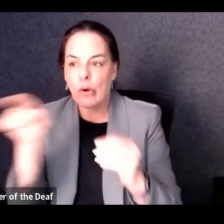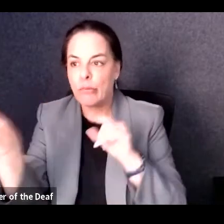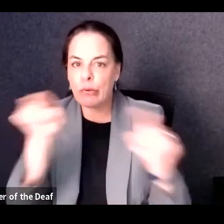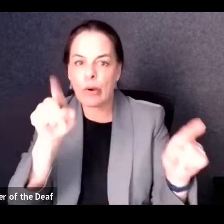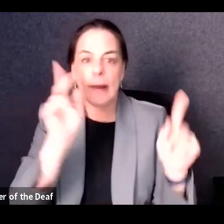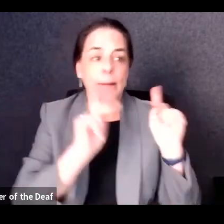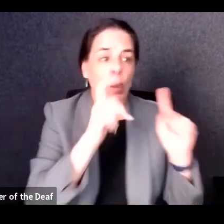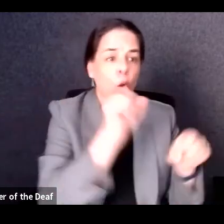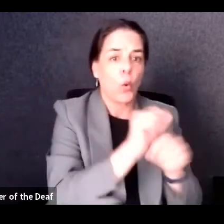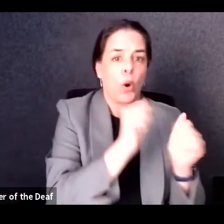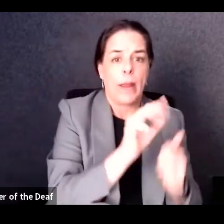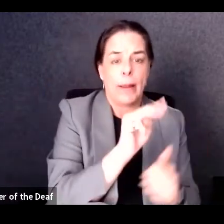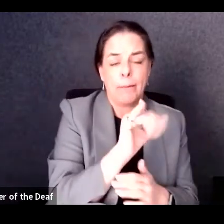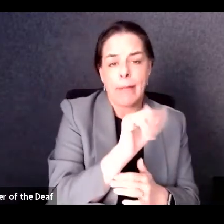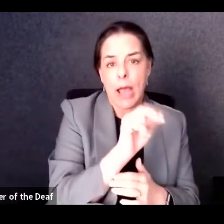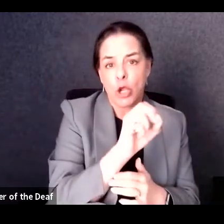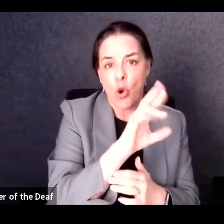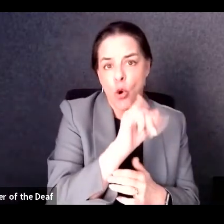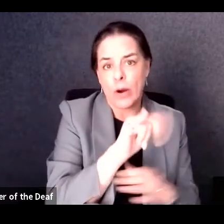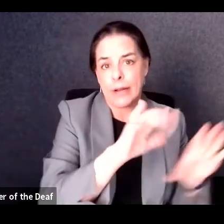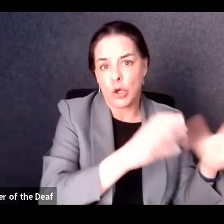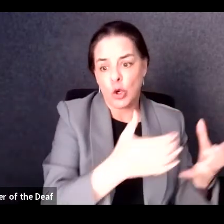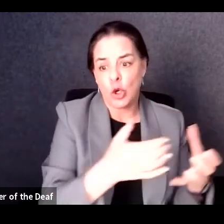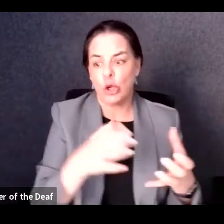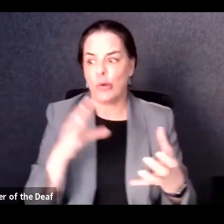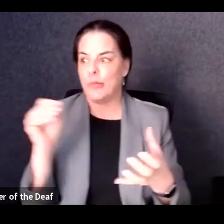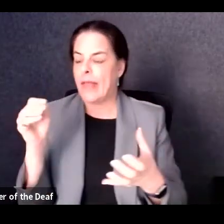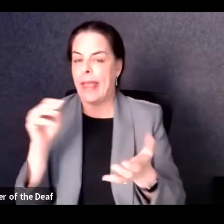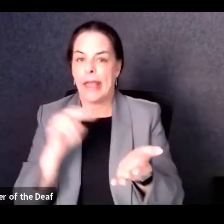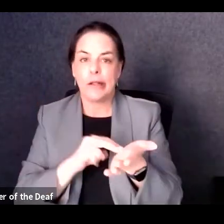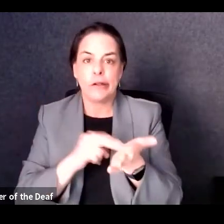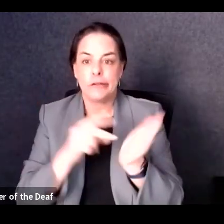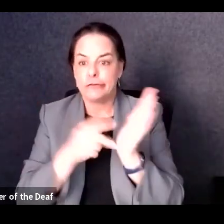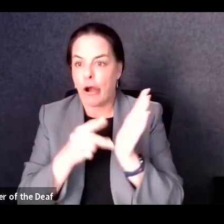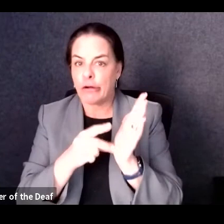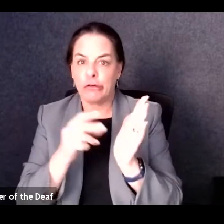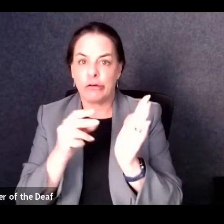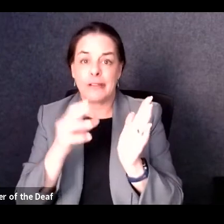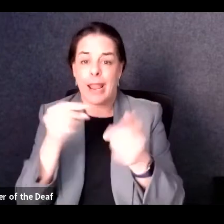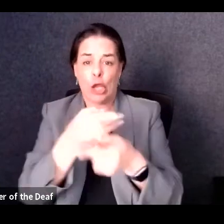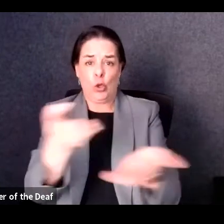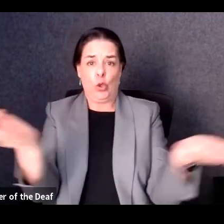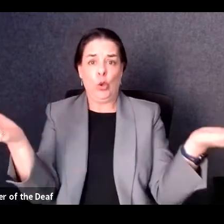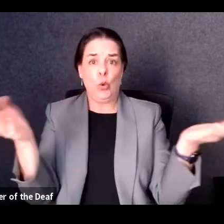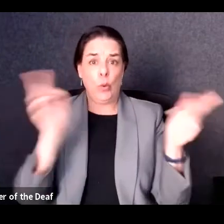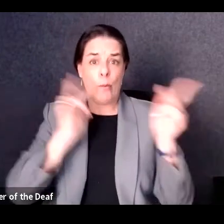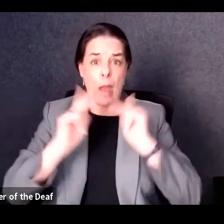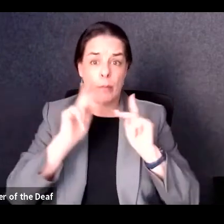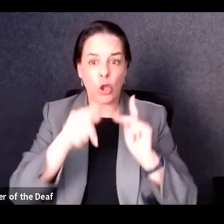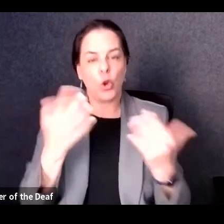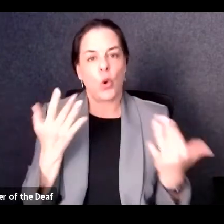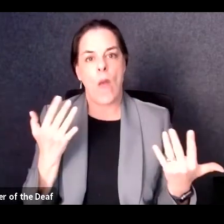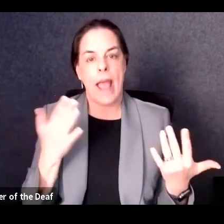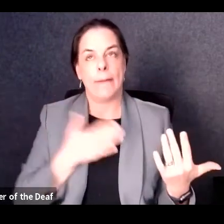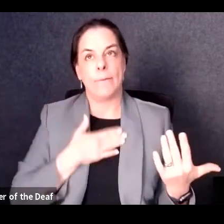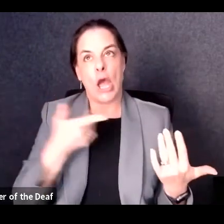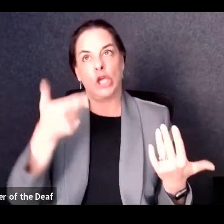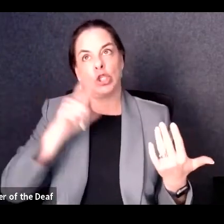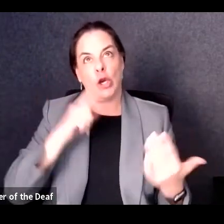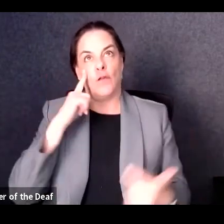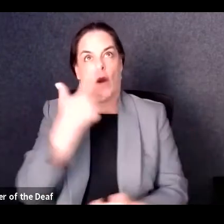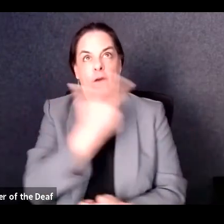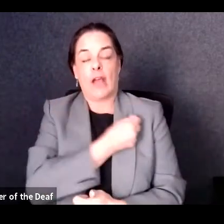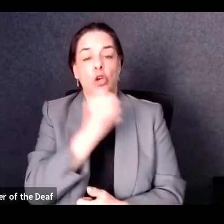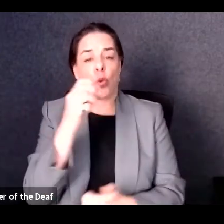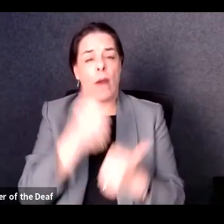minority populations and service providers and you, the public. You're waiting your turn to get vaccinated. So everybody's doing their